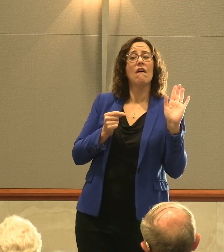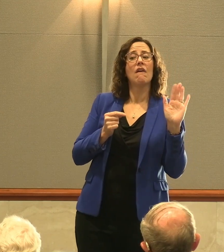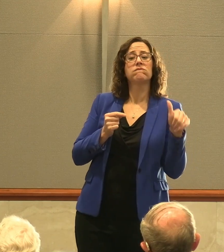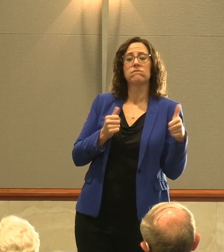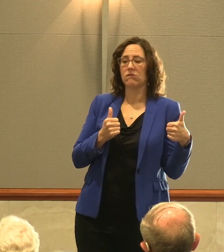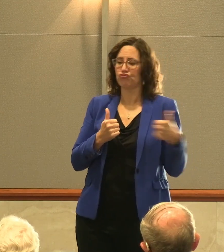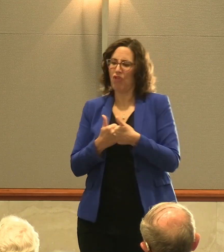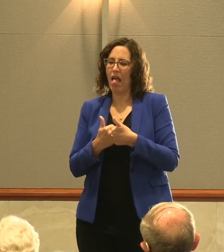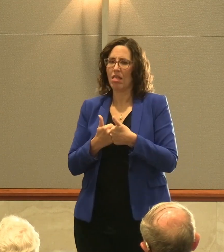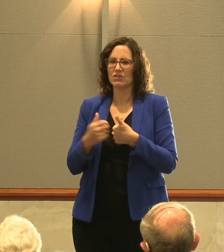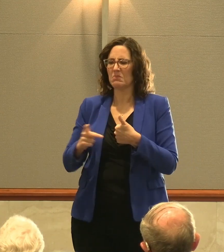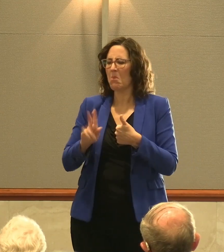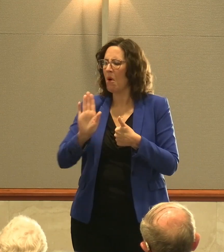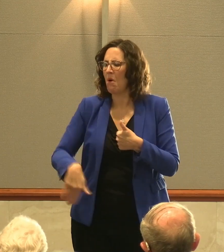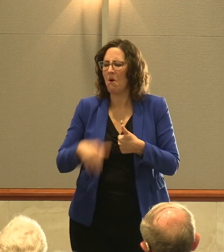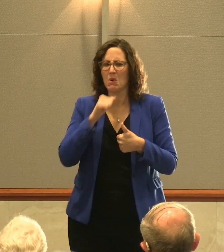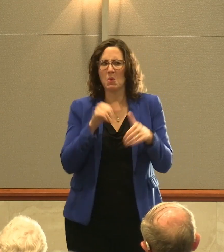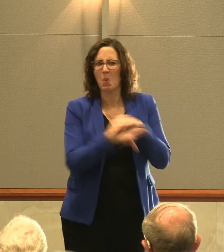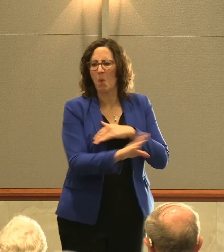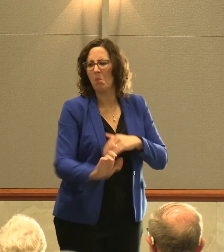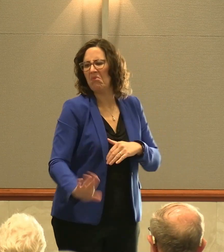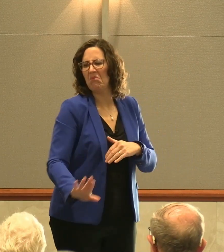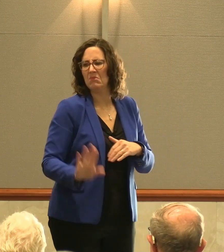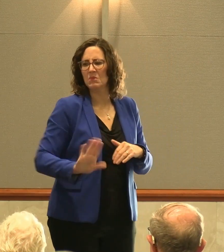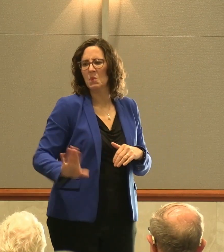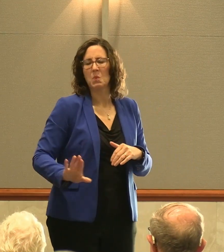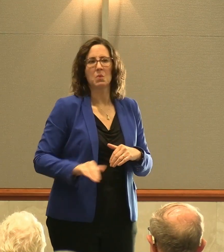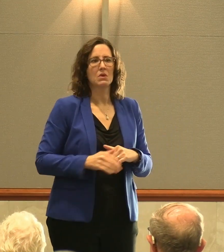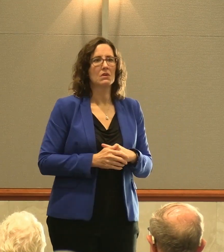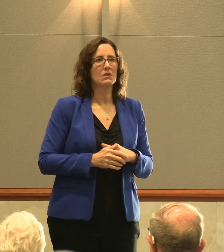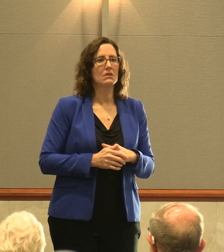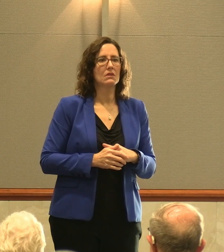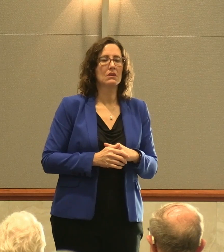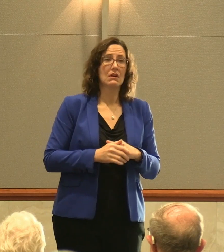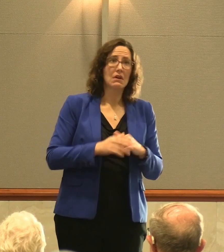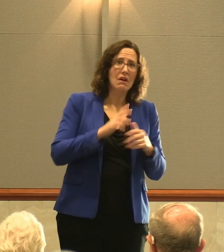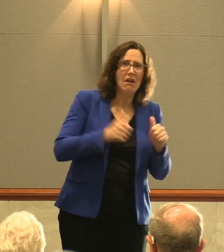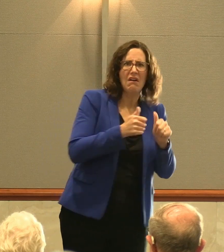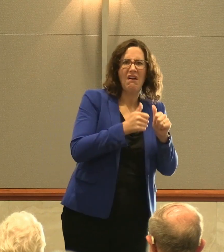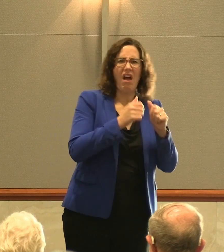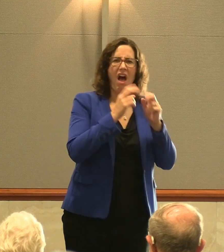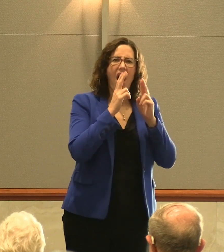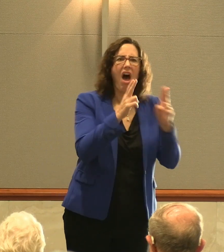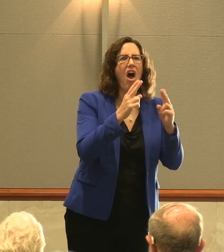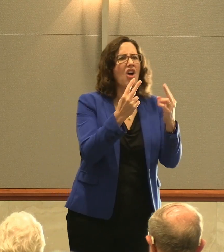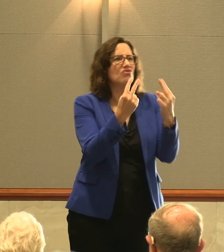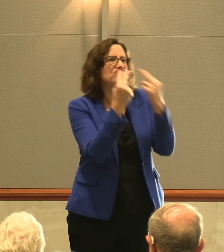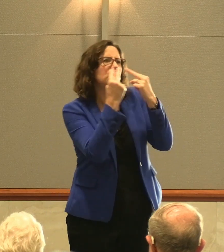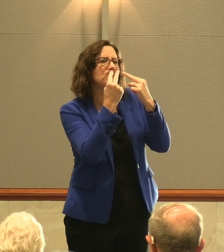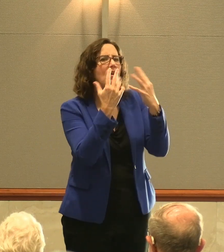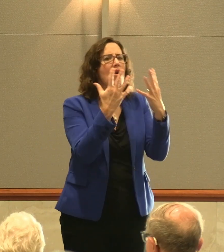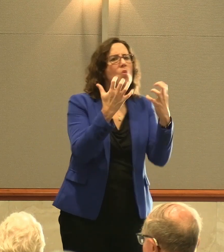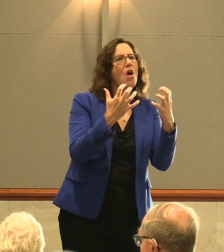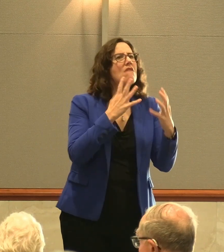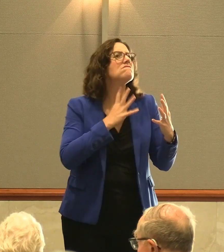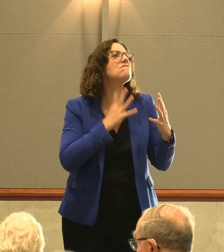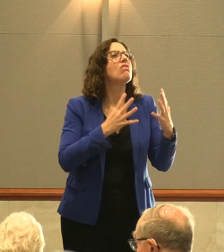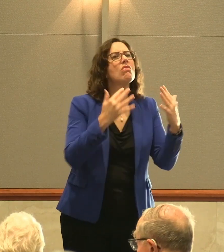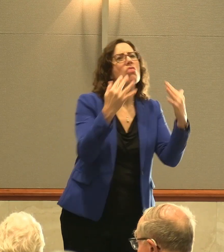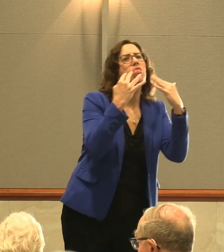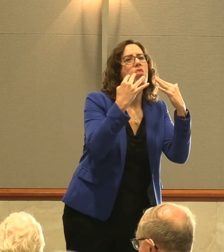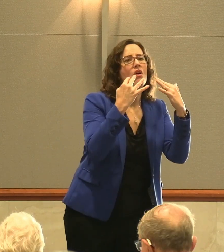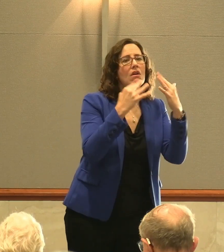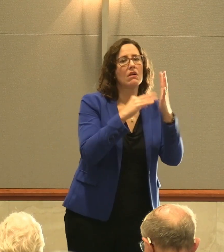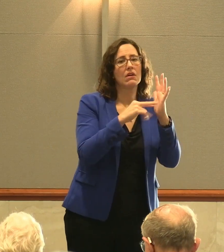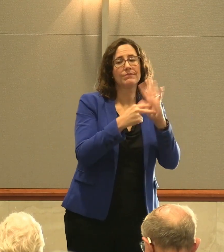challenged the Jewish people not to enter the land. This pursuit of honor, recognition, and fame clouded their judgment and caused them to lead